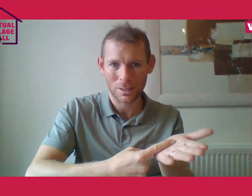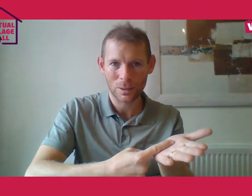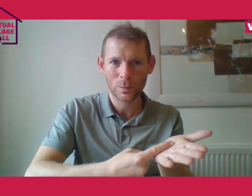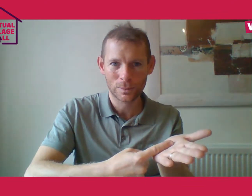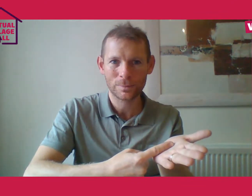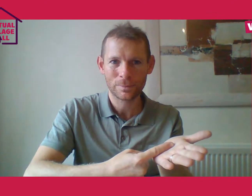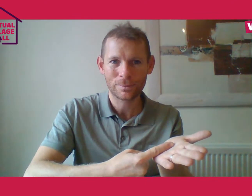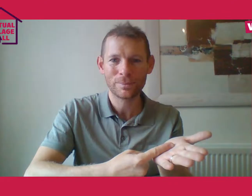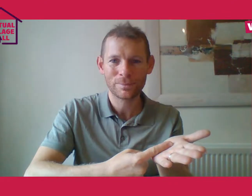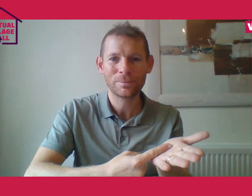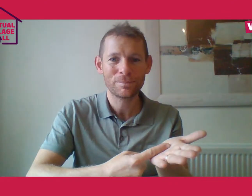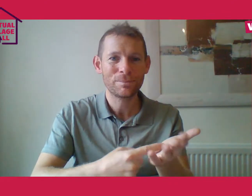£20.